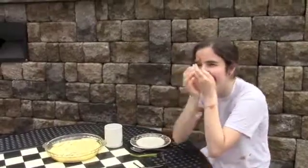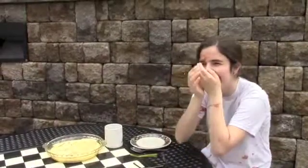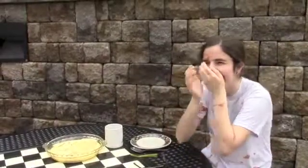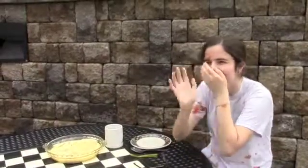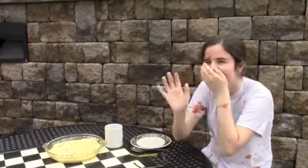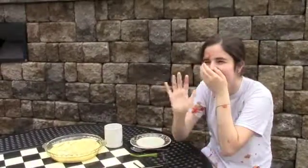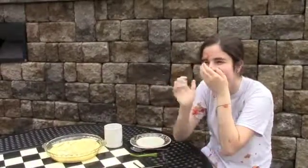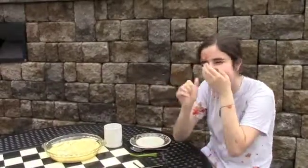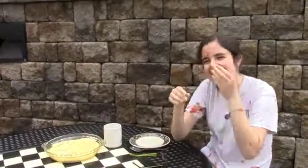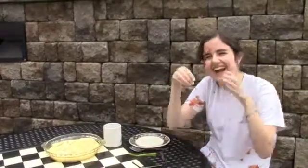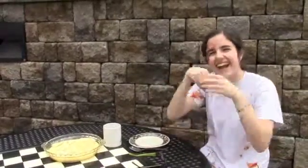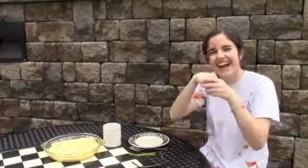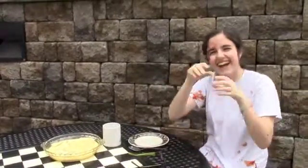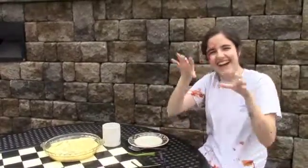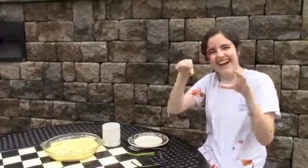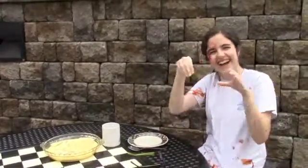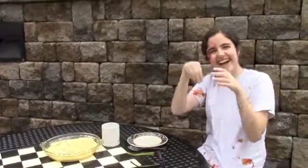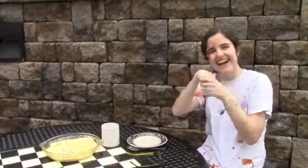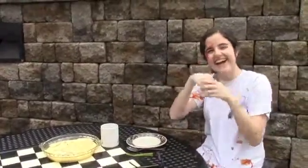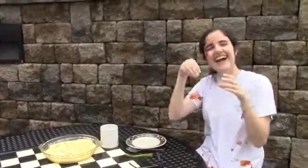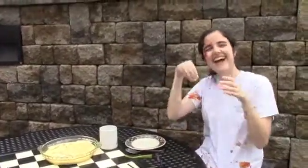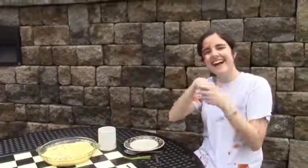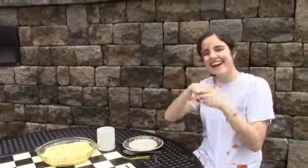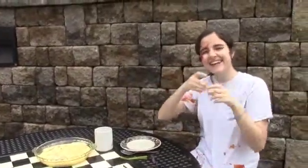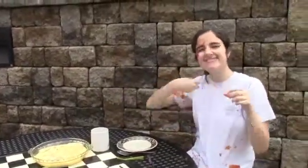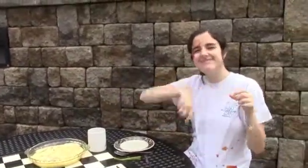Now we're in Spain.